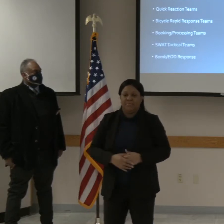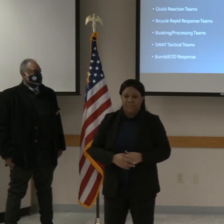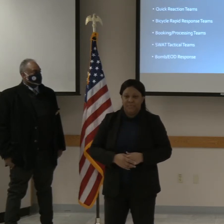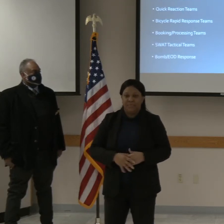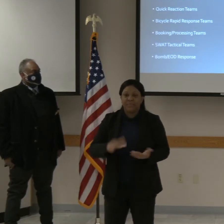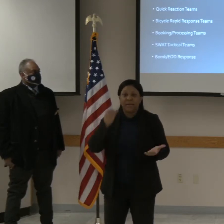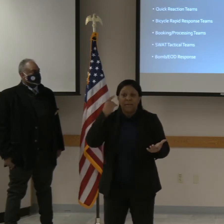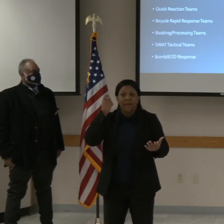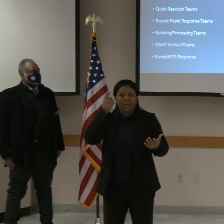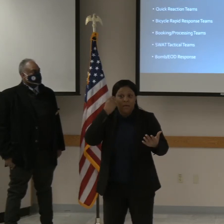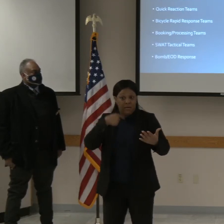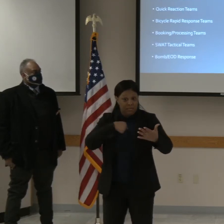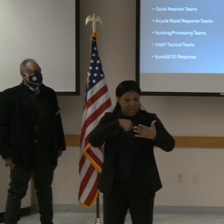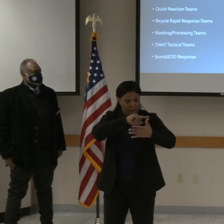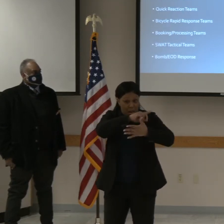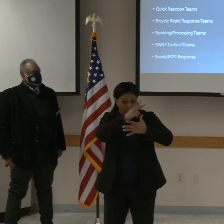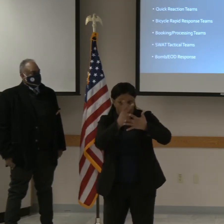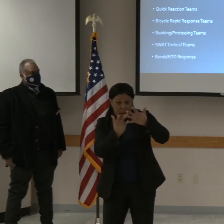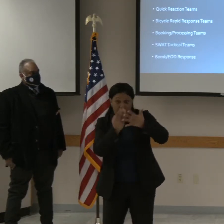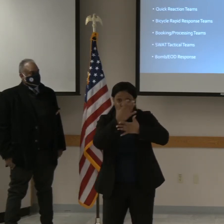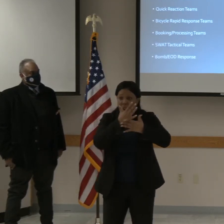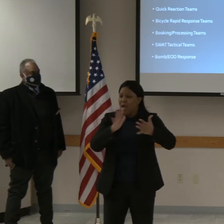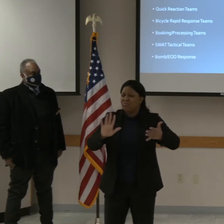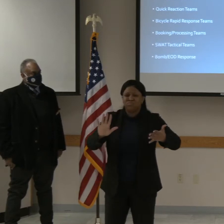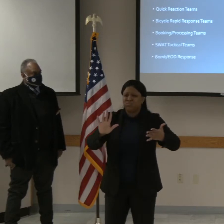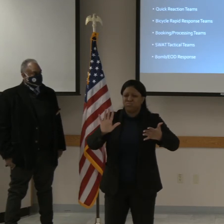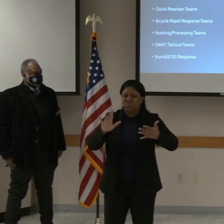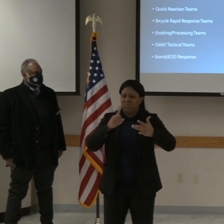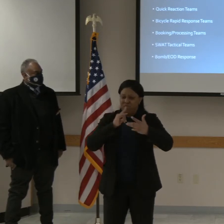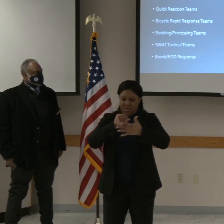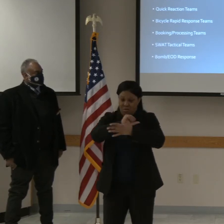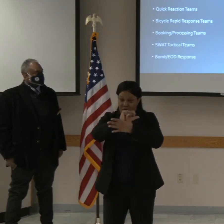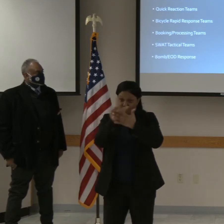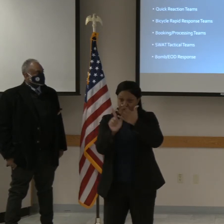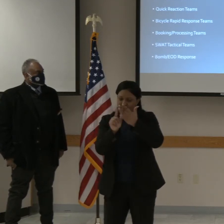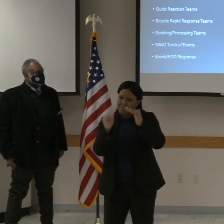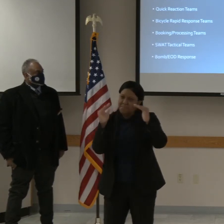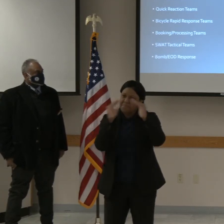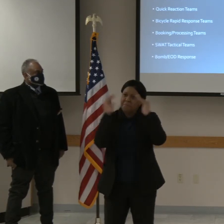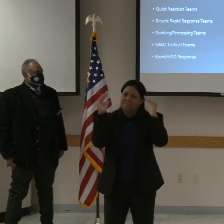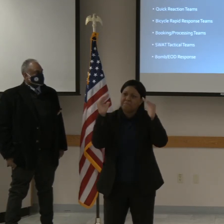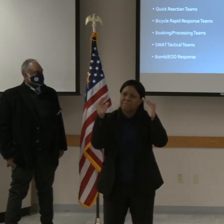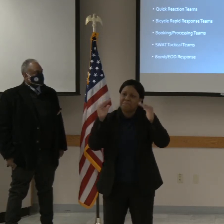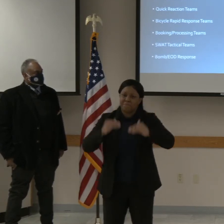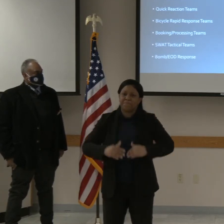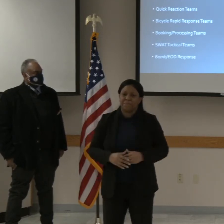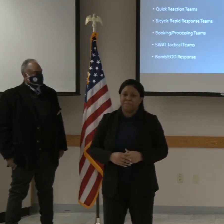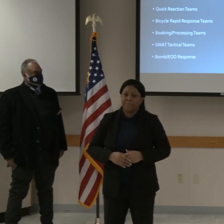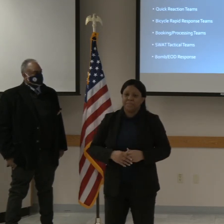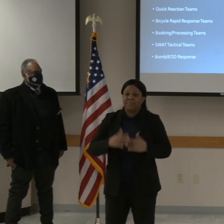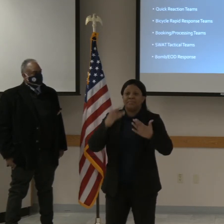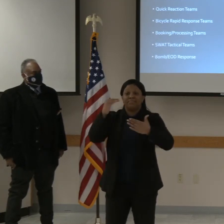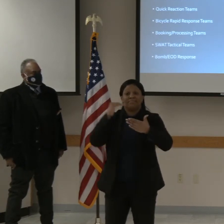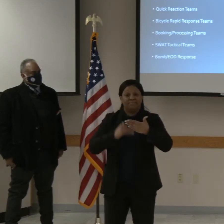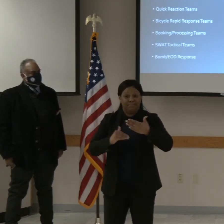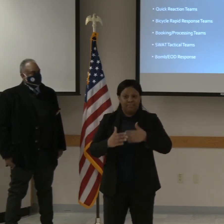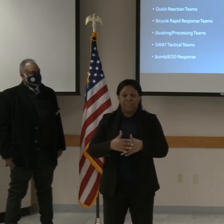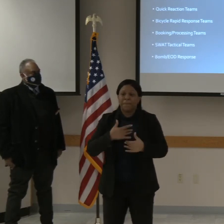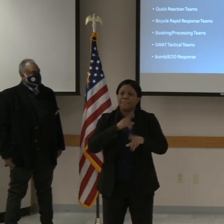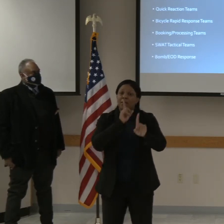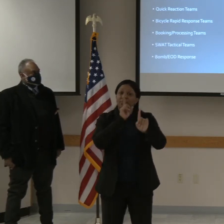important. The next slide articulates response resources. These are the resources that are going to be specifically dedicated